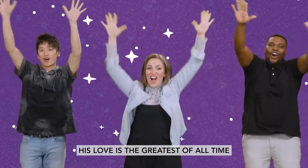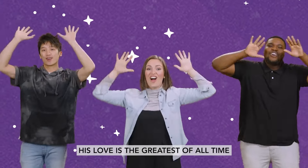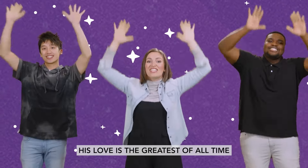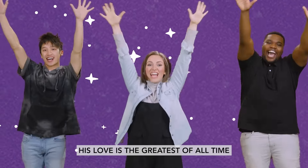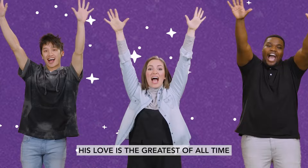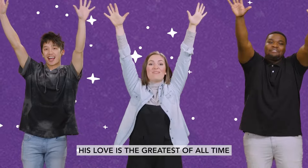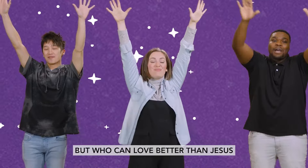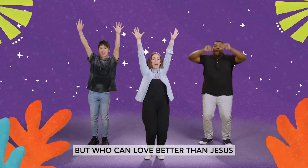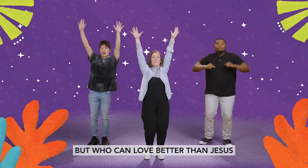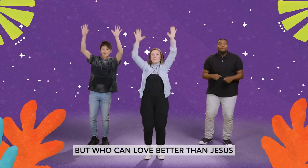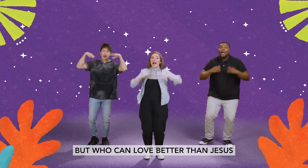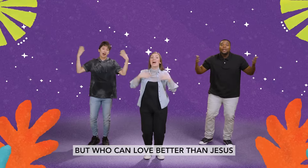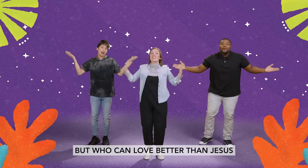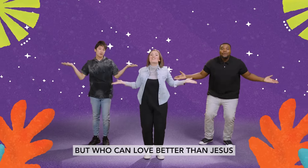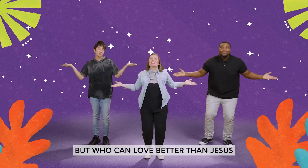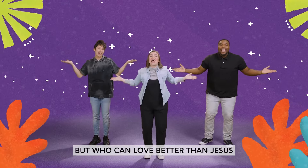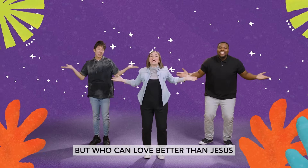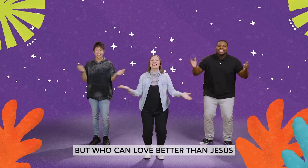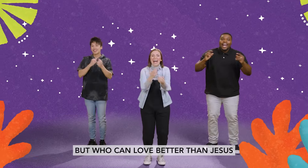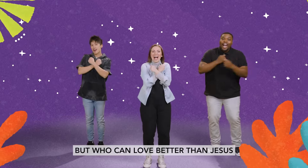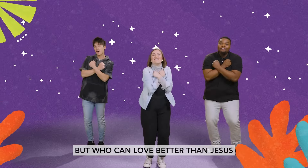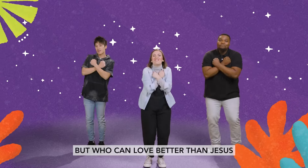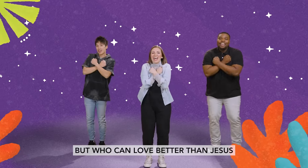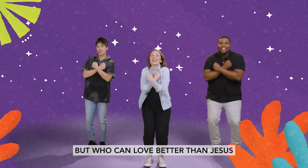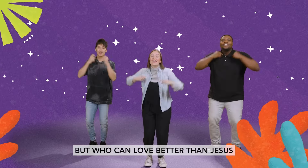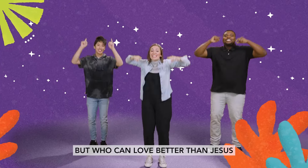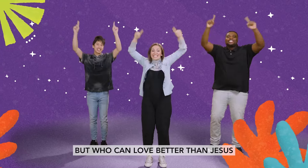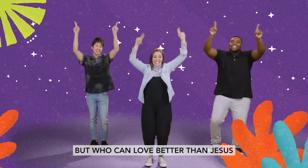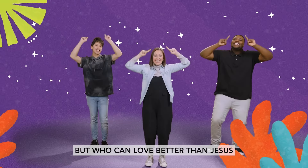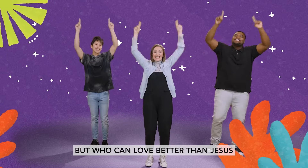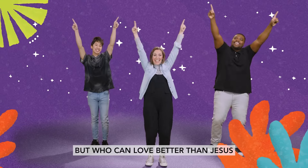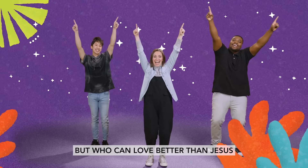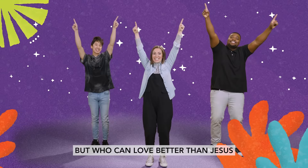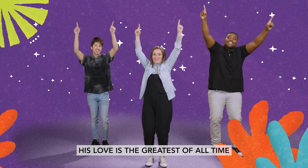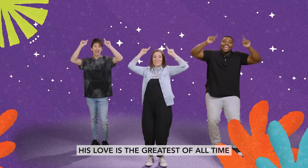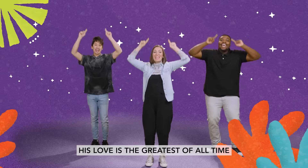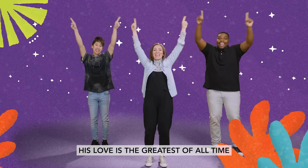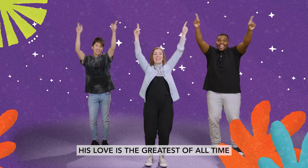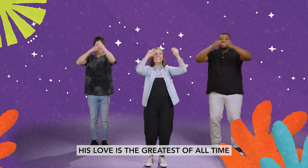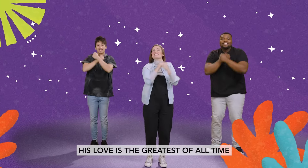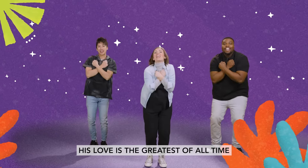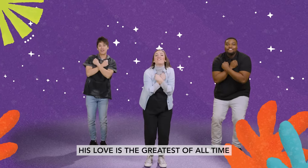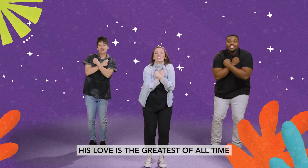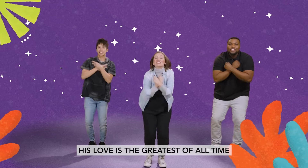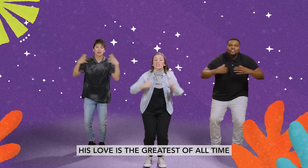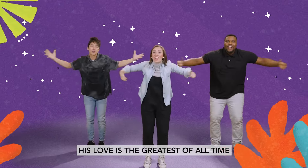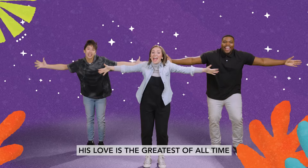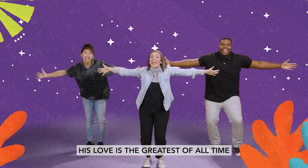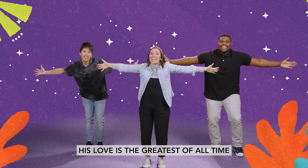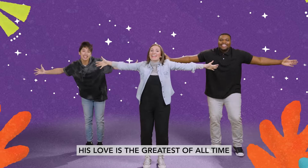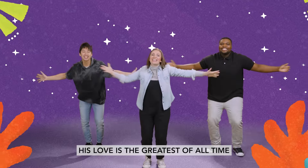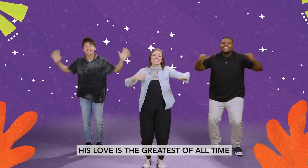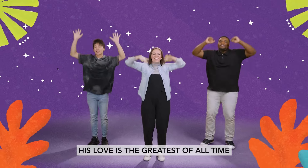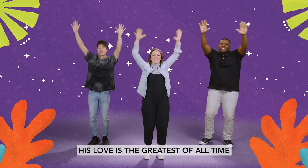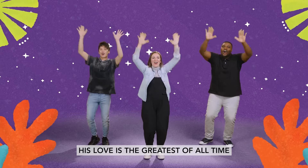all but who can love better than Jesus his love is the greatest of